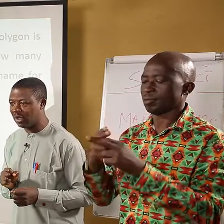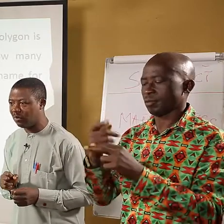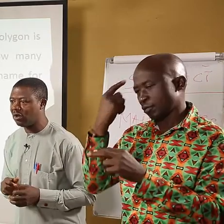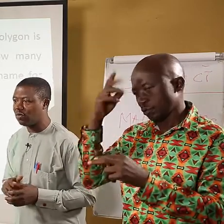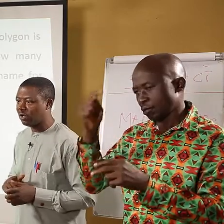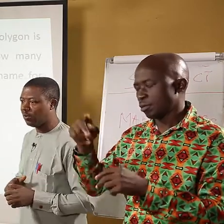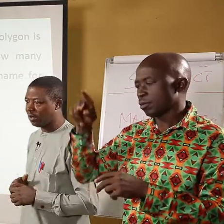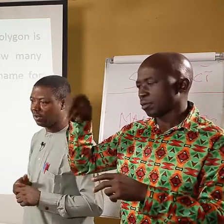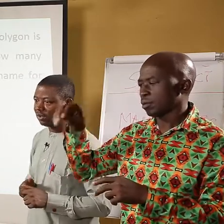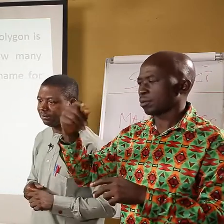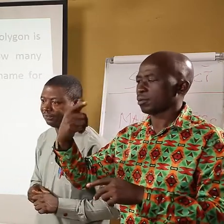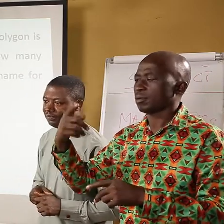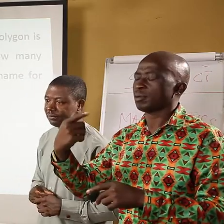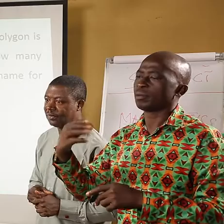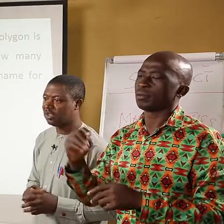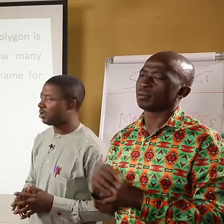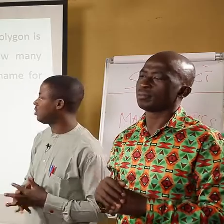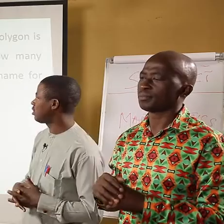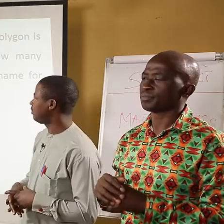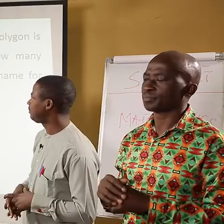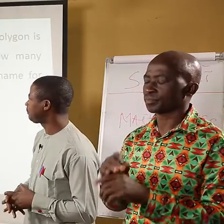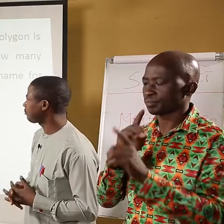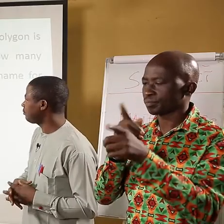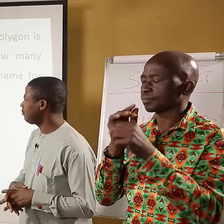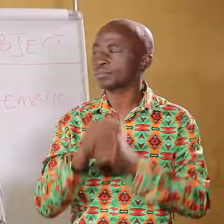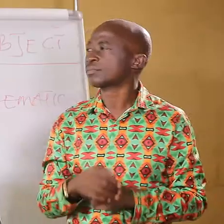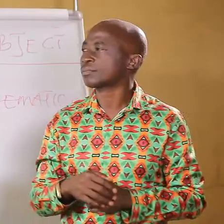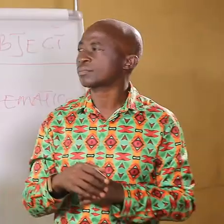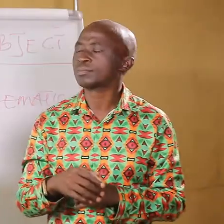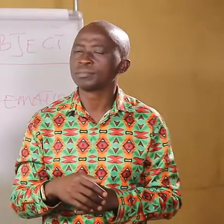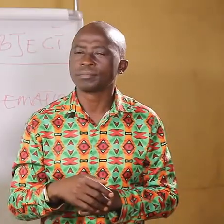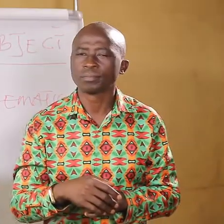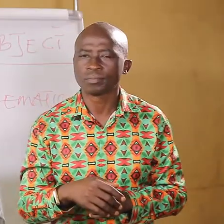a name for the polygon. Solution.